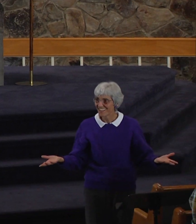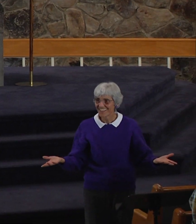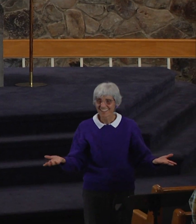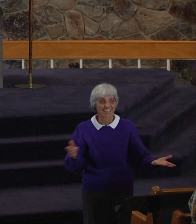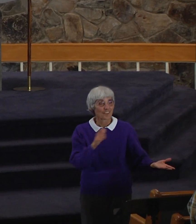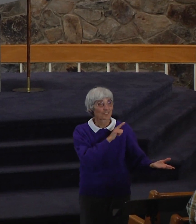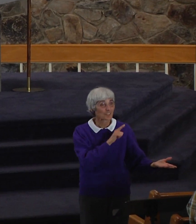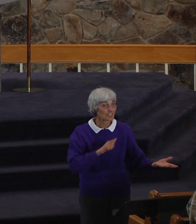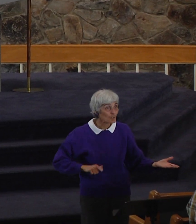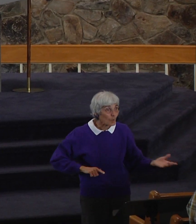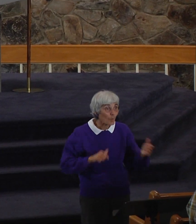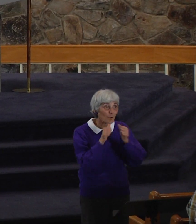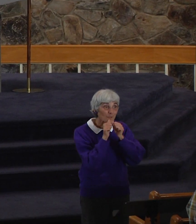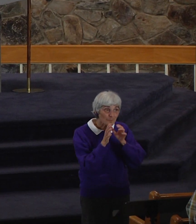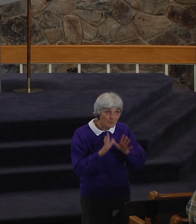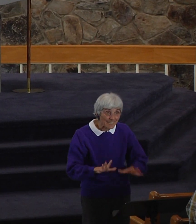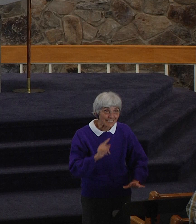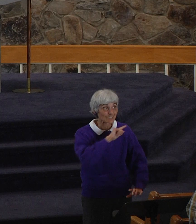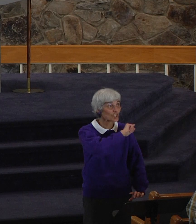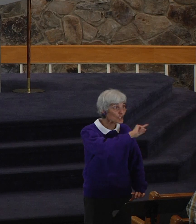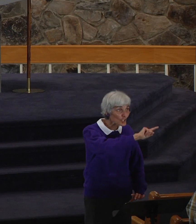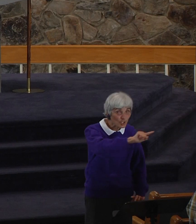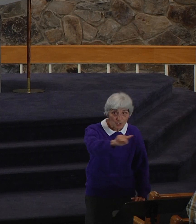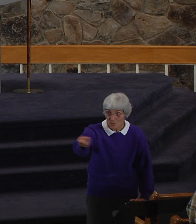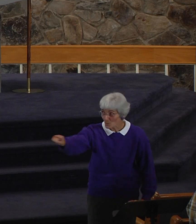The Lord bless you